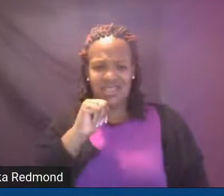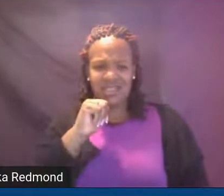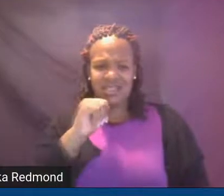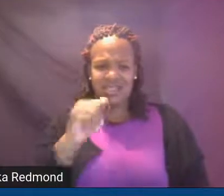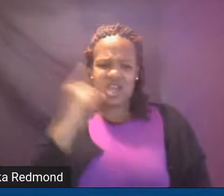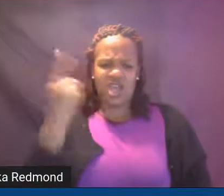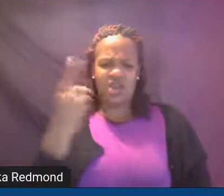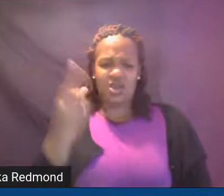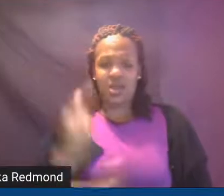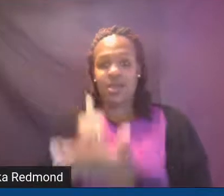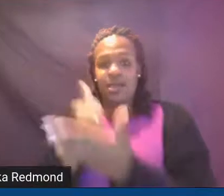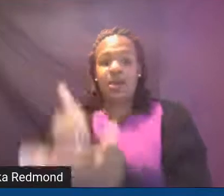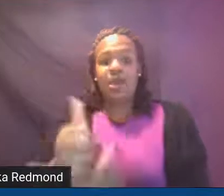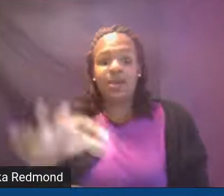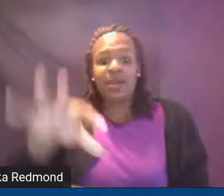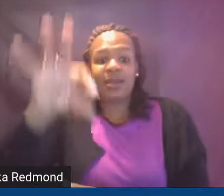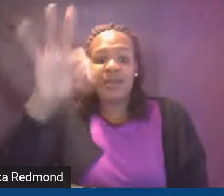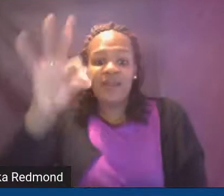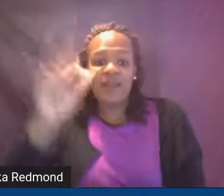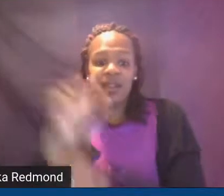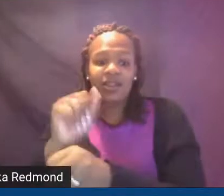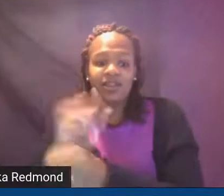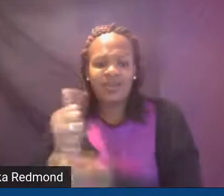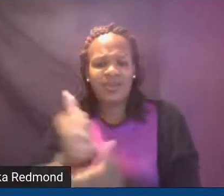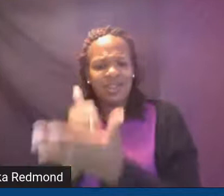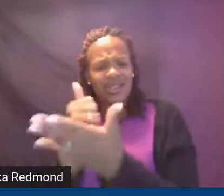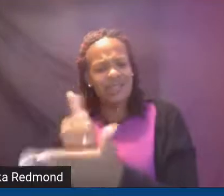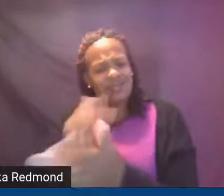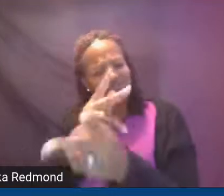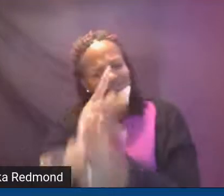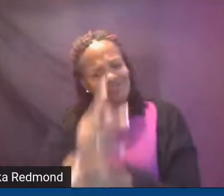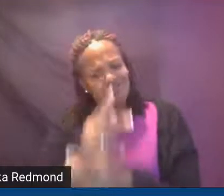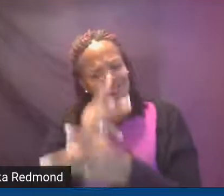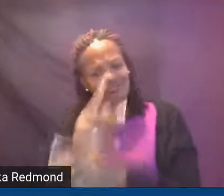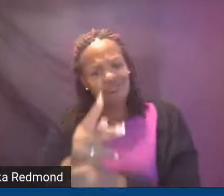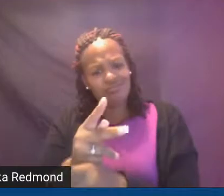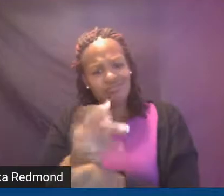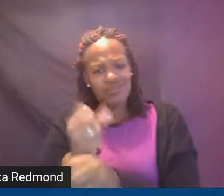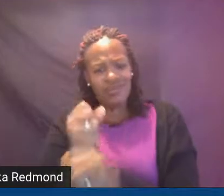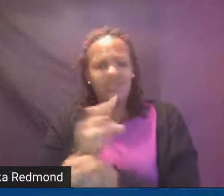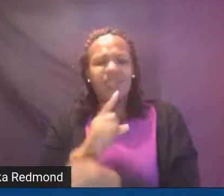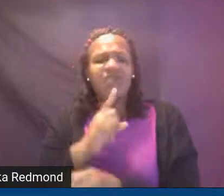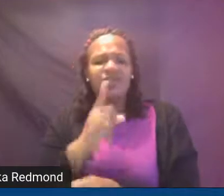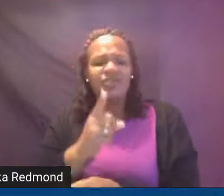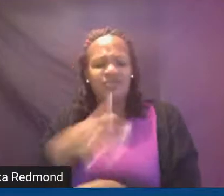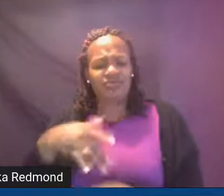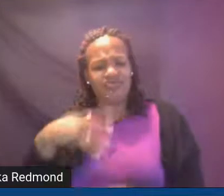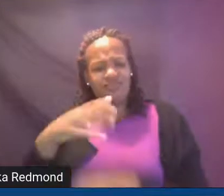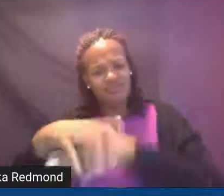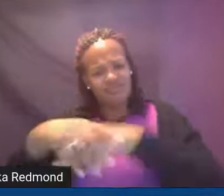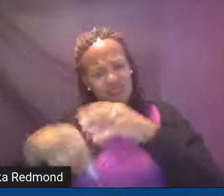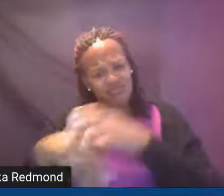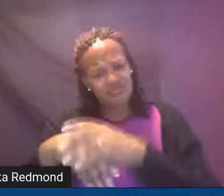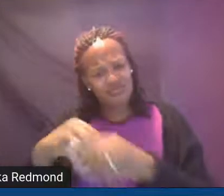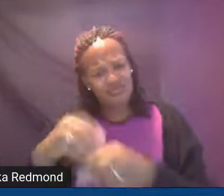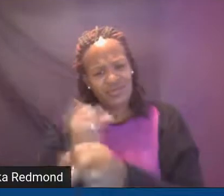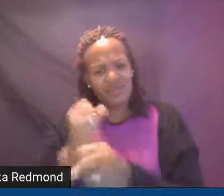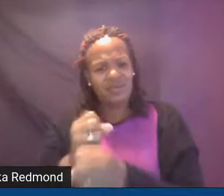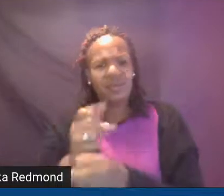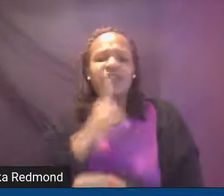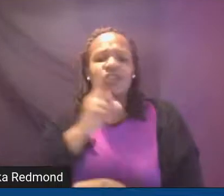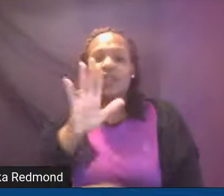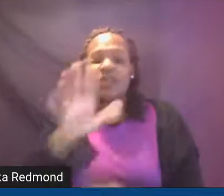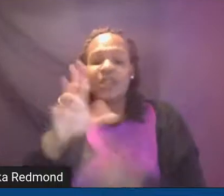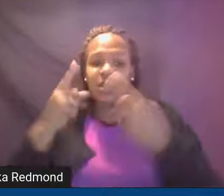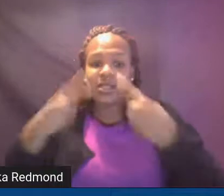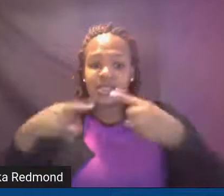It's also how we nurture, how we create the right environment, and how we help them to so that they are successful at work. So